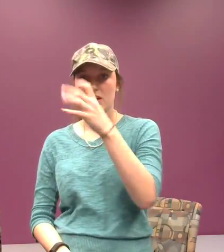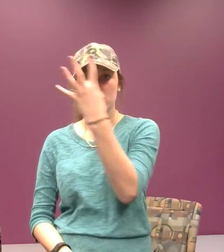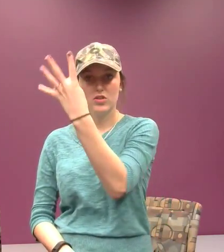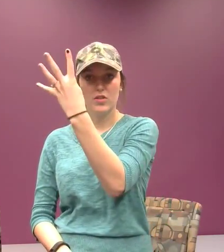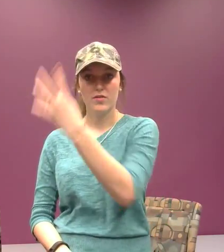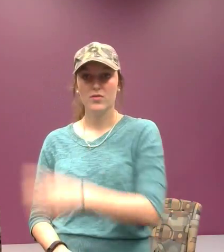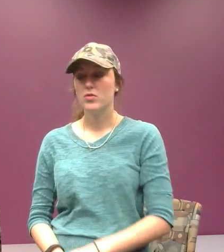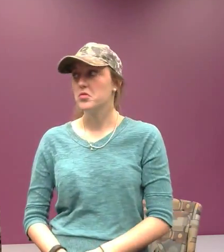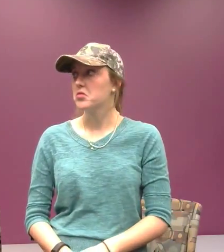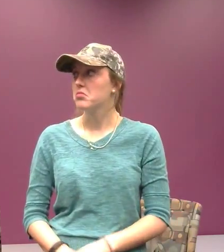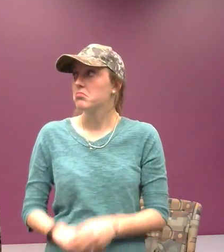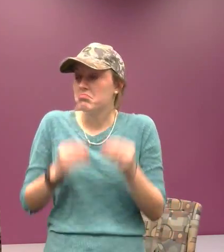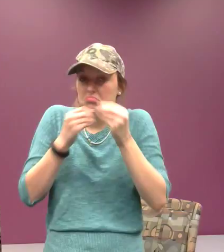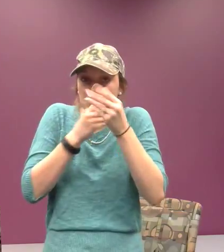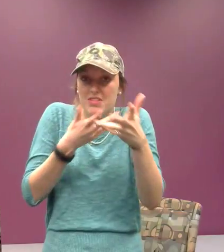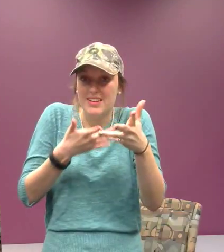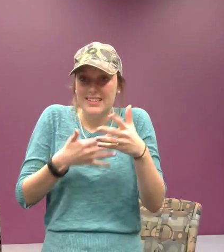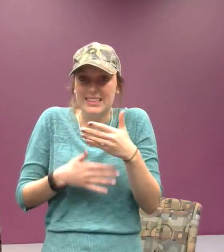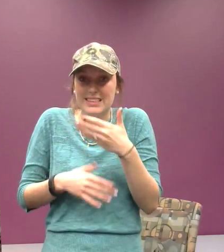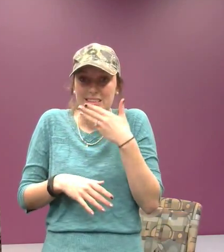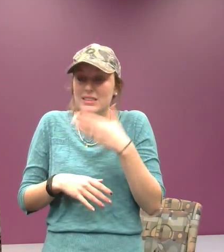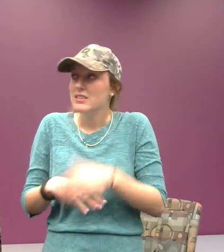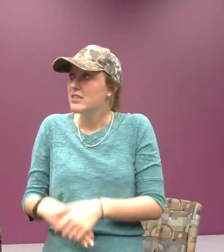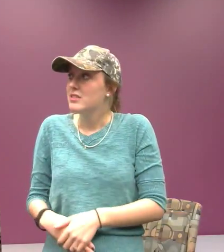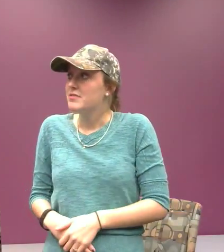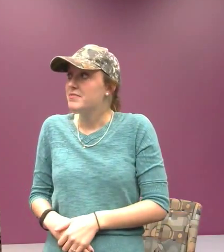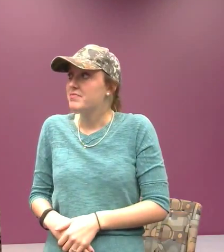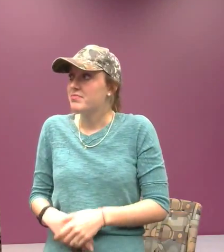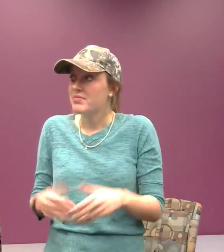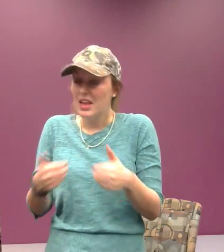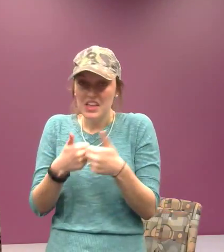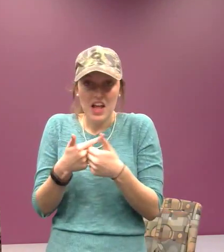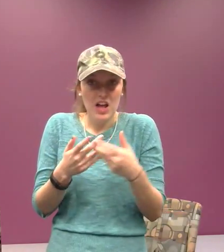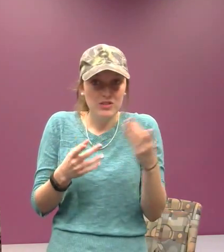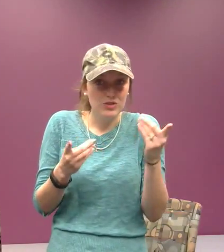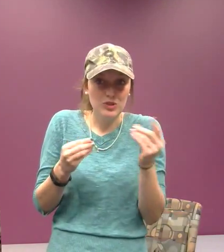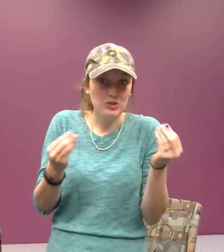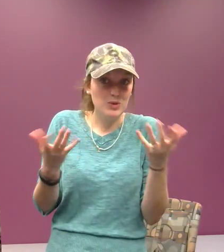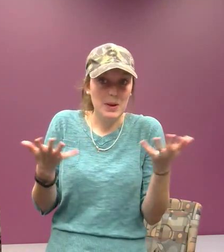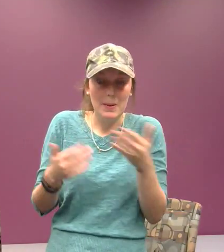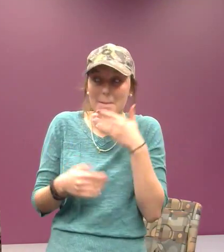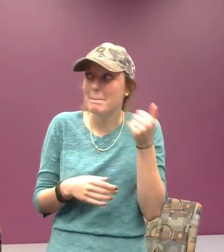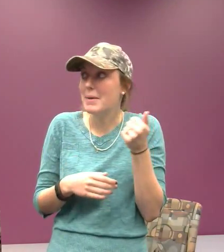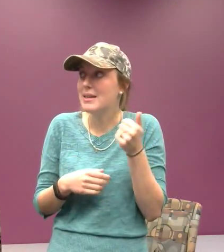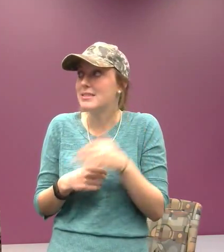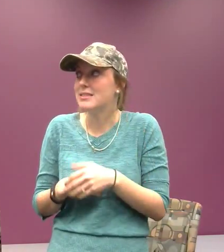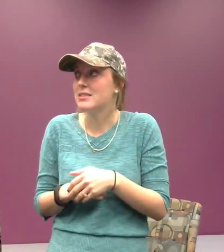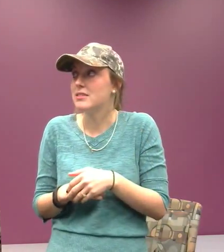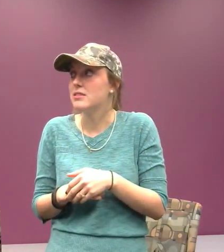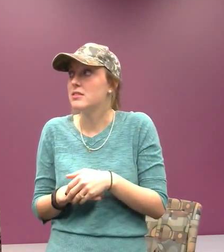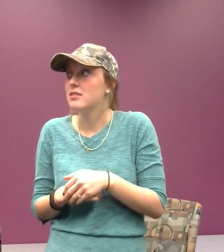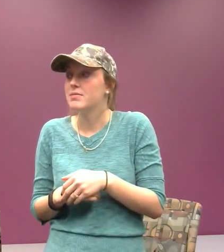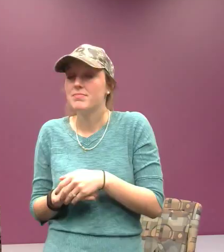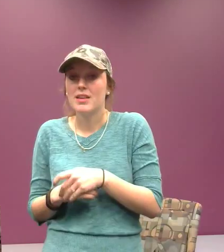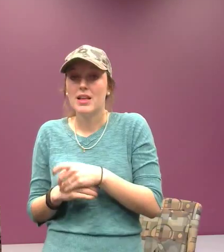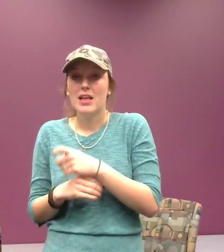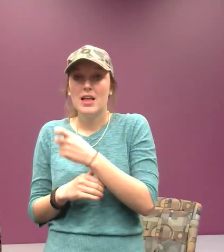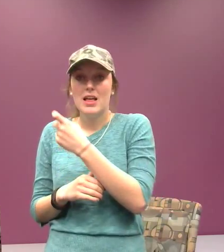suggest that the best way to look at this x to the 4th is x times x to the